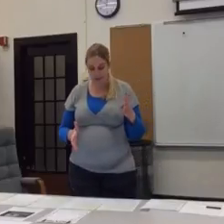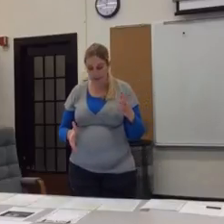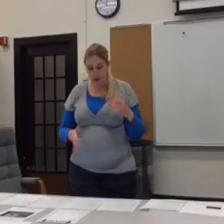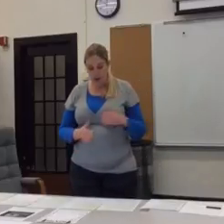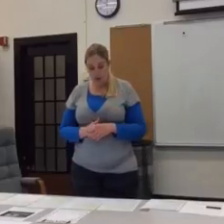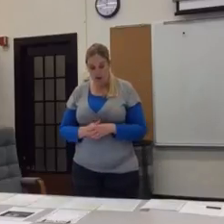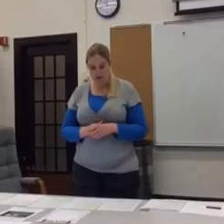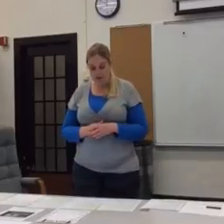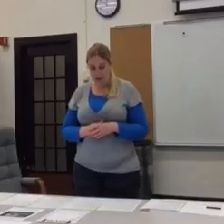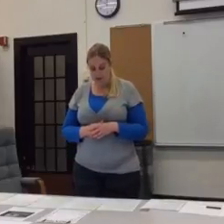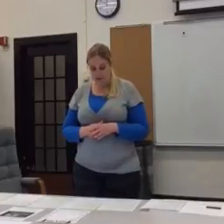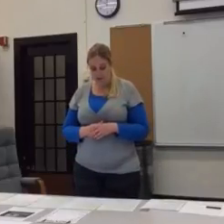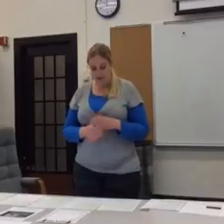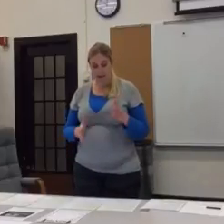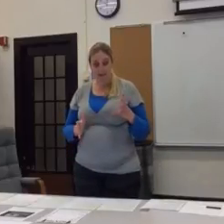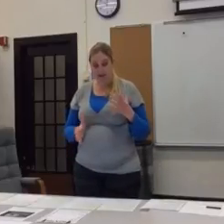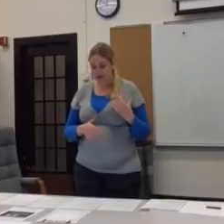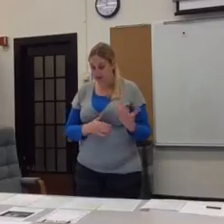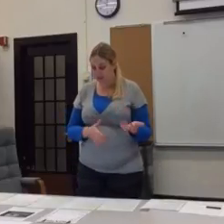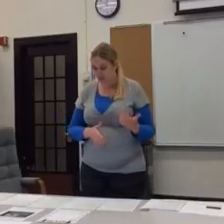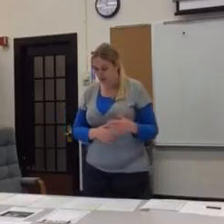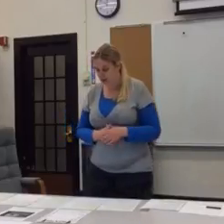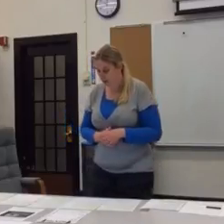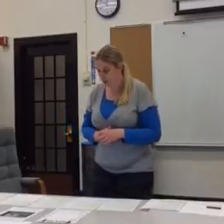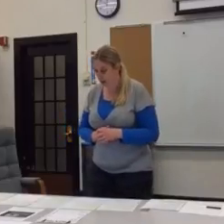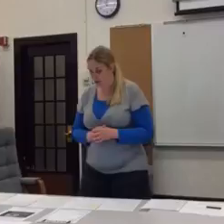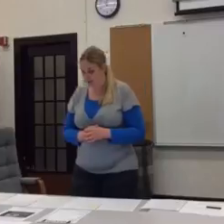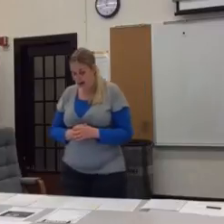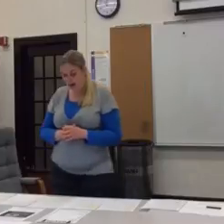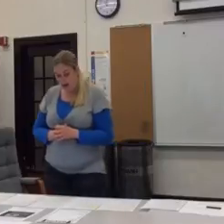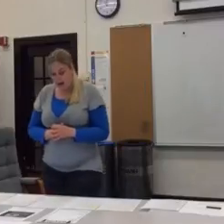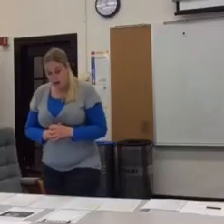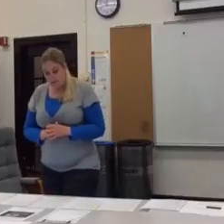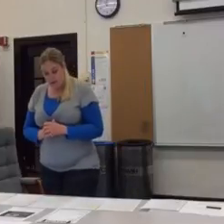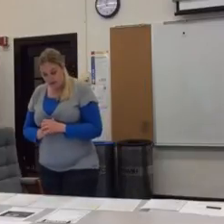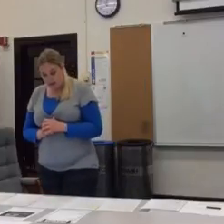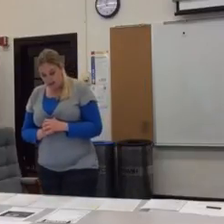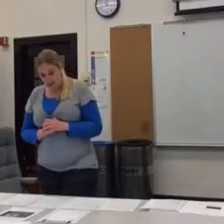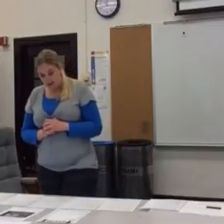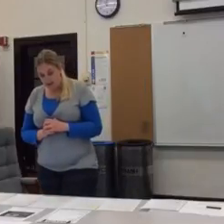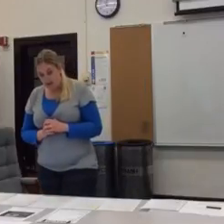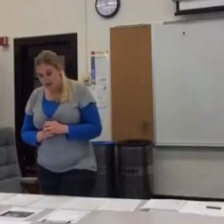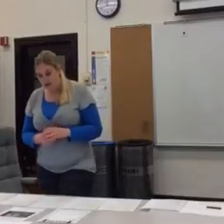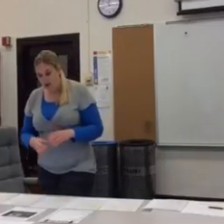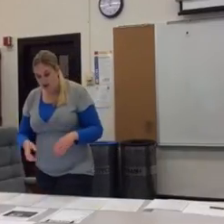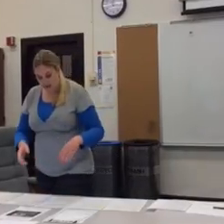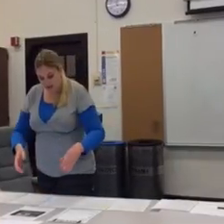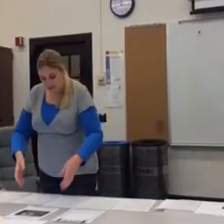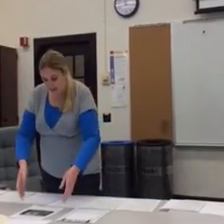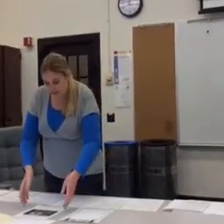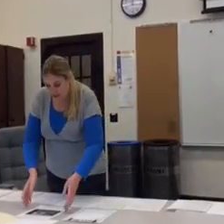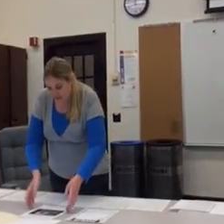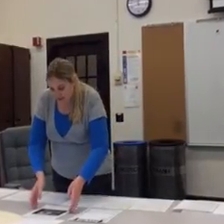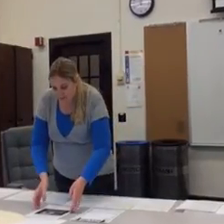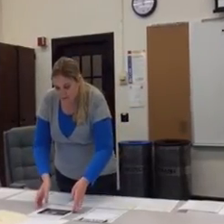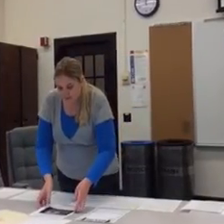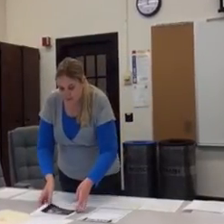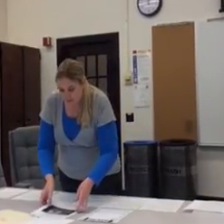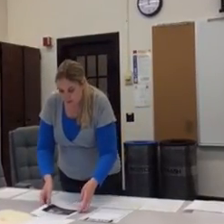some Western funny fill-ins and information to go along with that. For day three is Arctic Adventures. This is